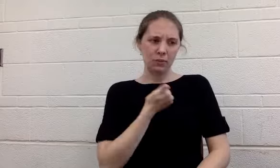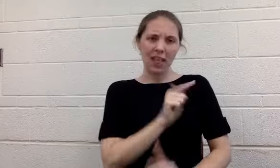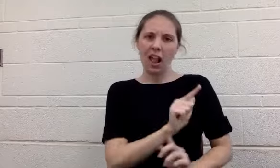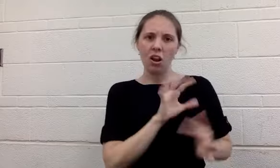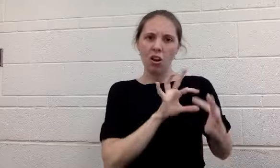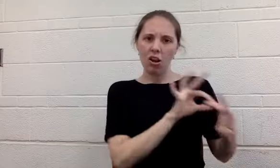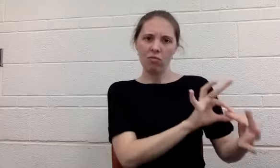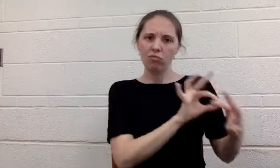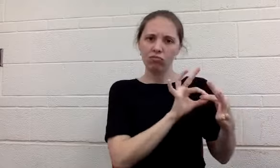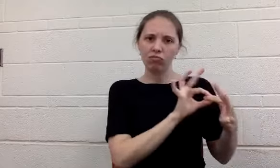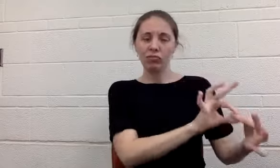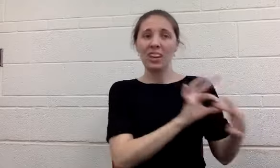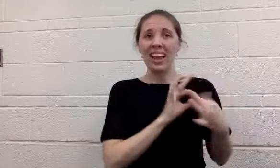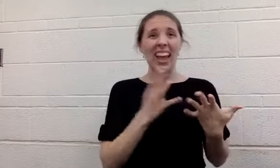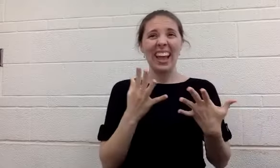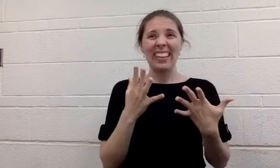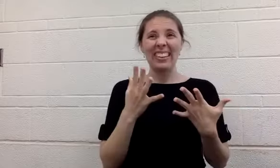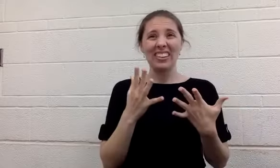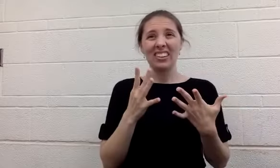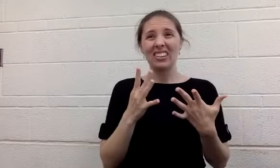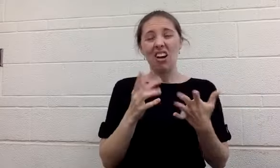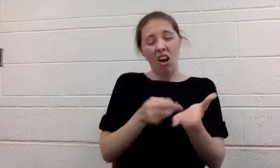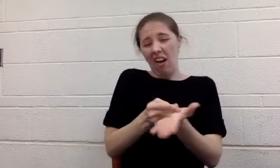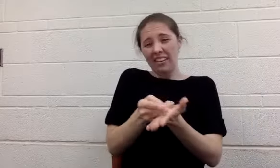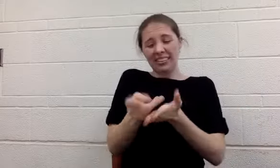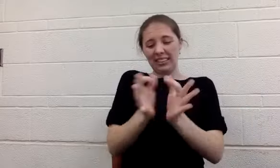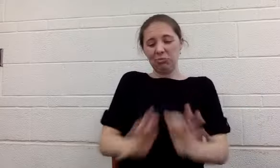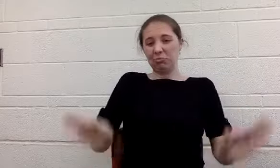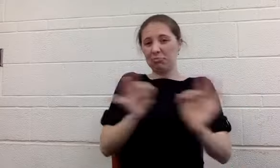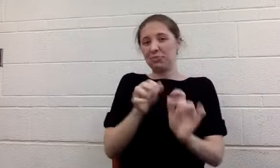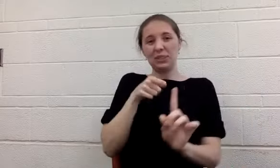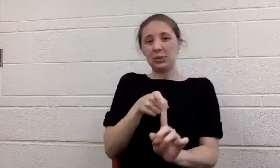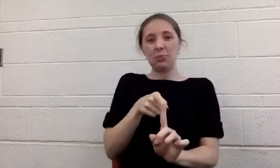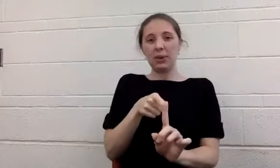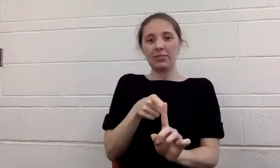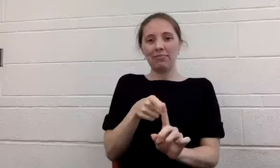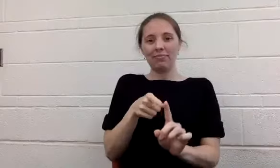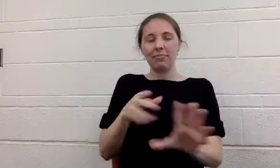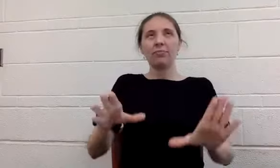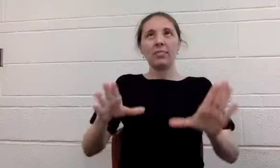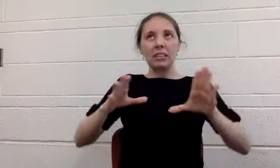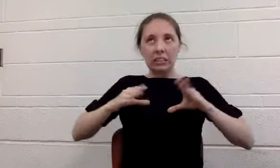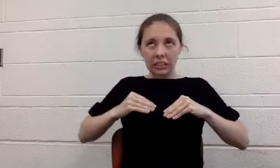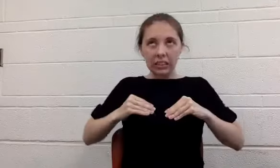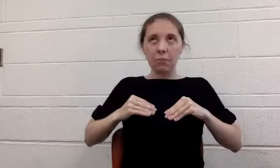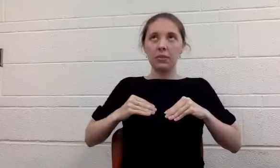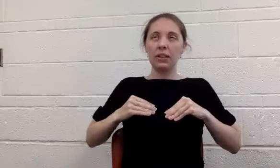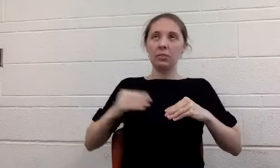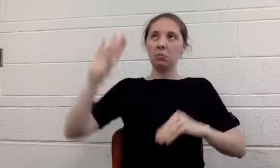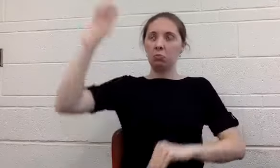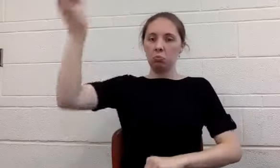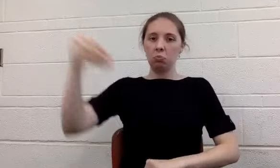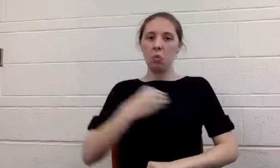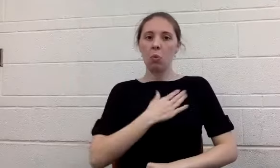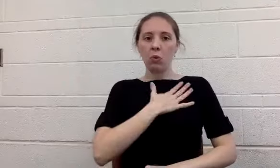accepted God's grace in that moment, and I think Earl had that window, the day he got to see himself and his reflection in